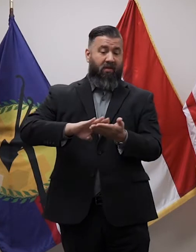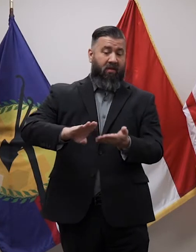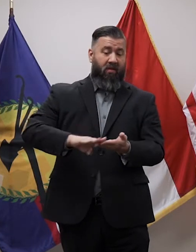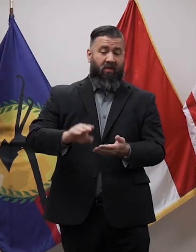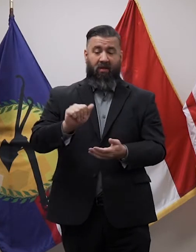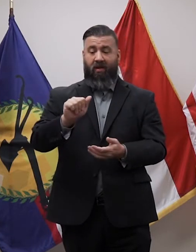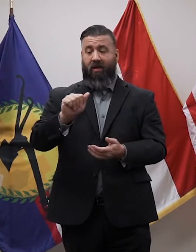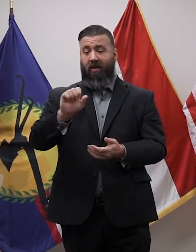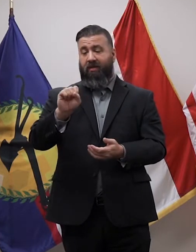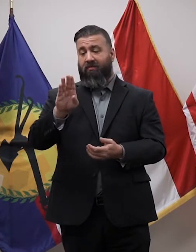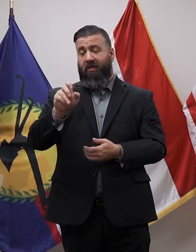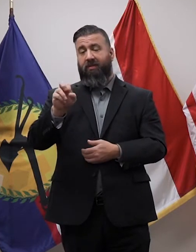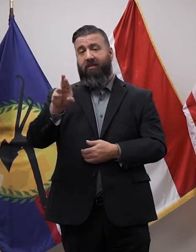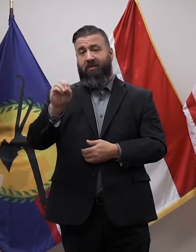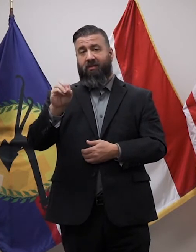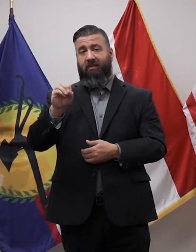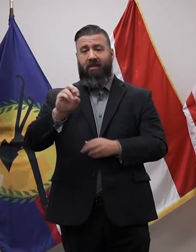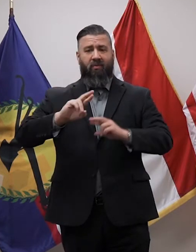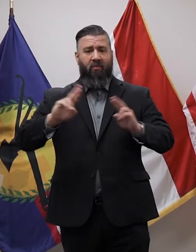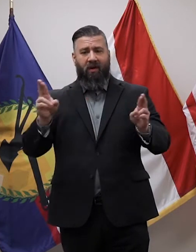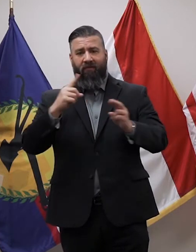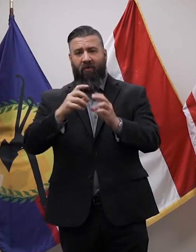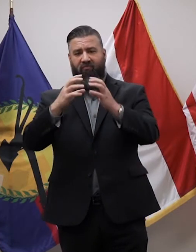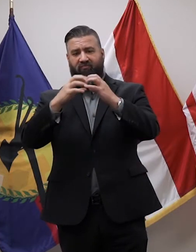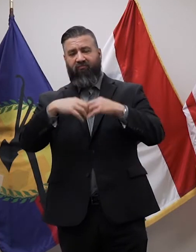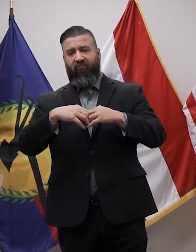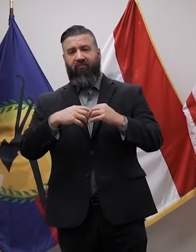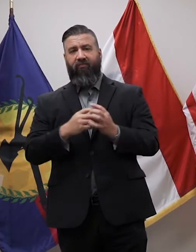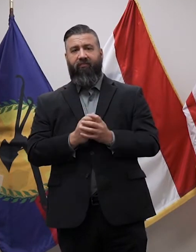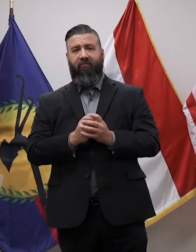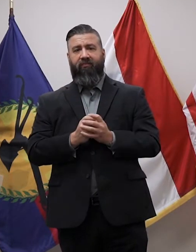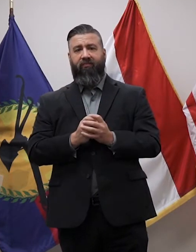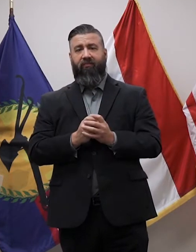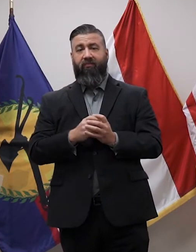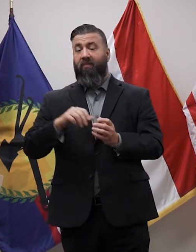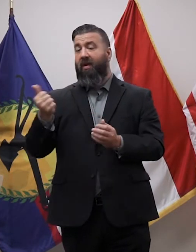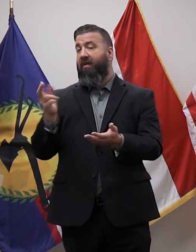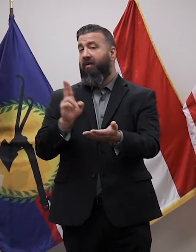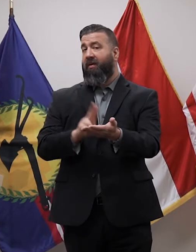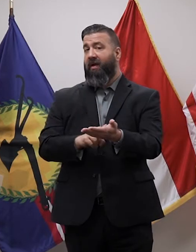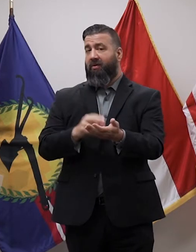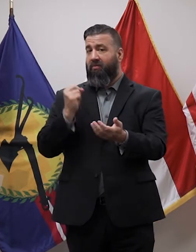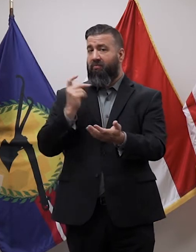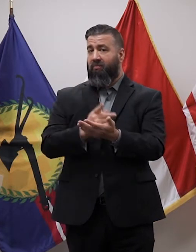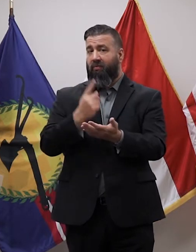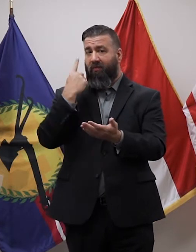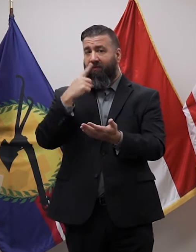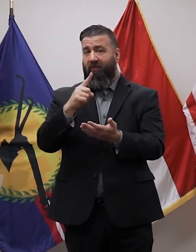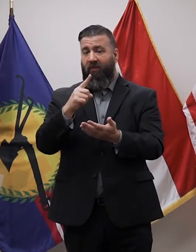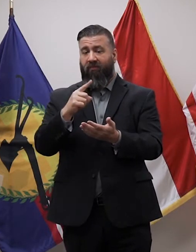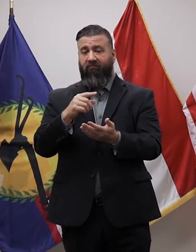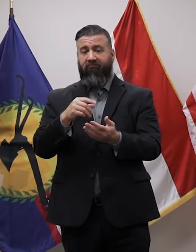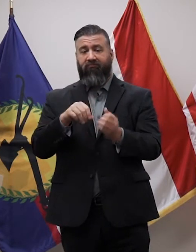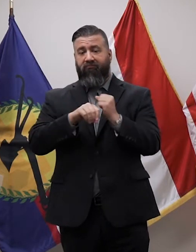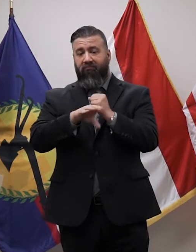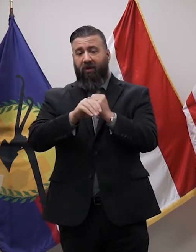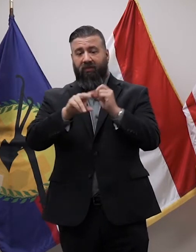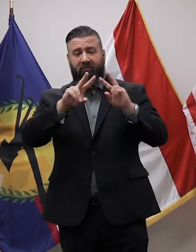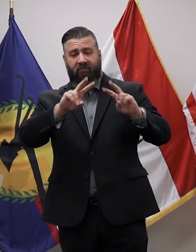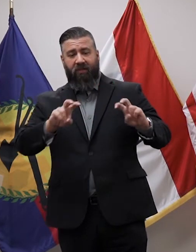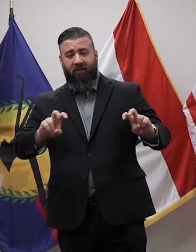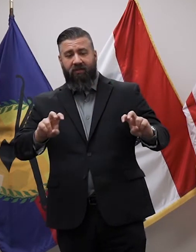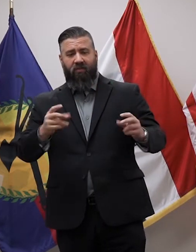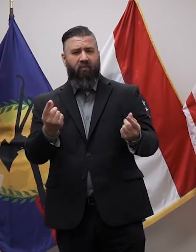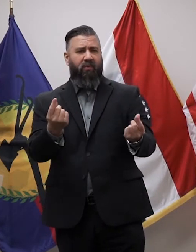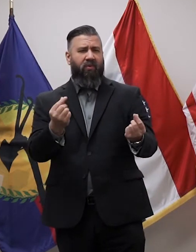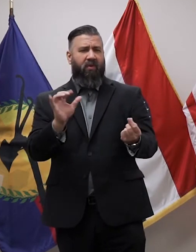for demolition. And another contract was approved for a market analysis and feasibility study of the site. We continue to address